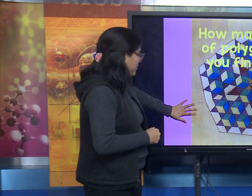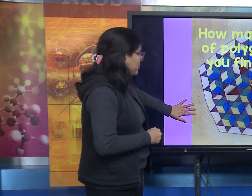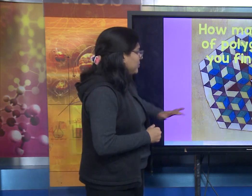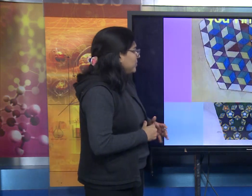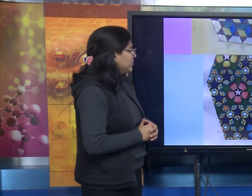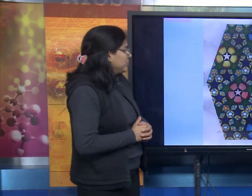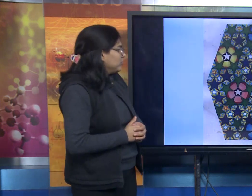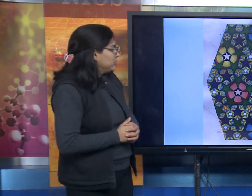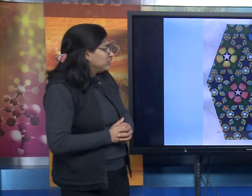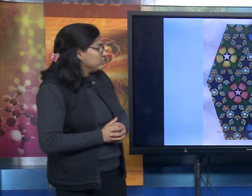yourself.